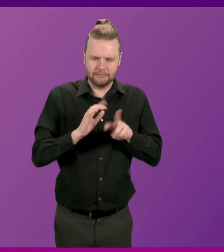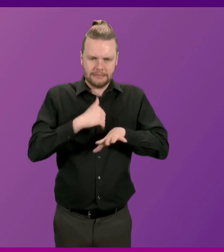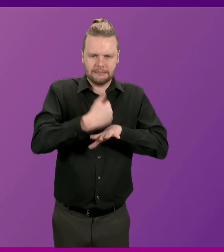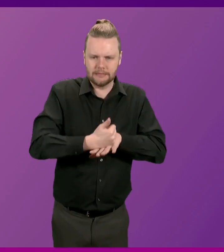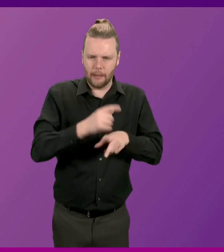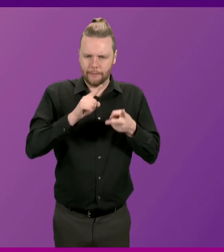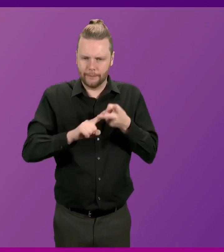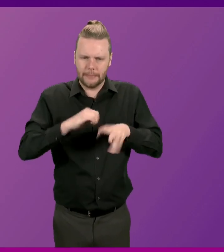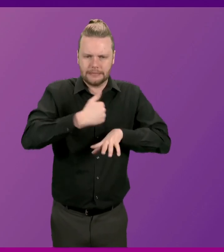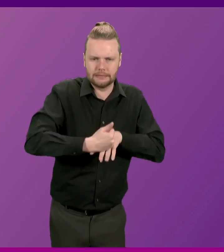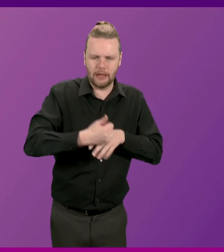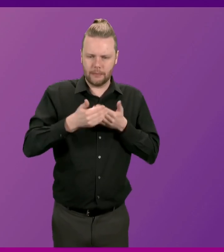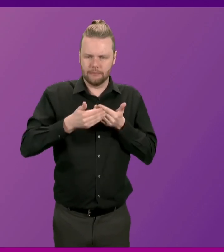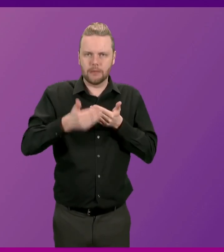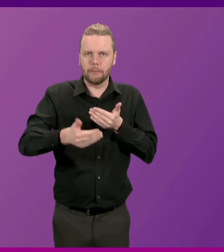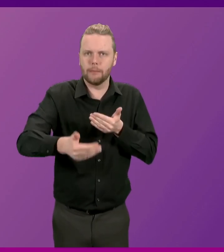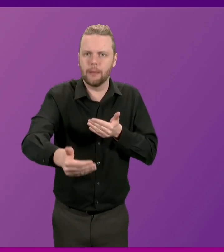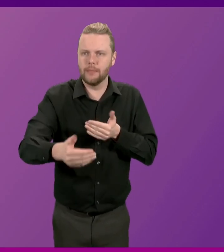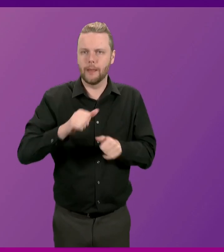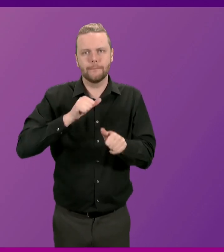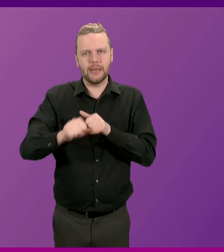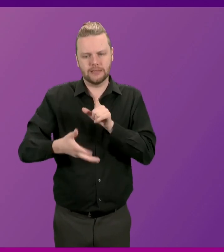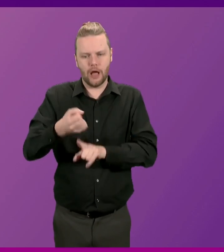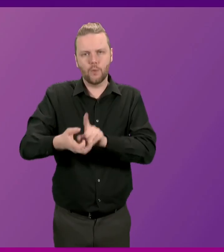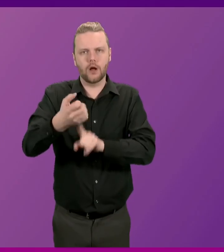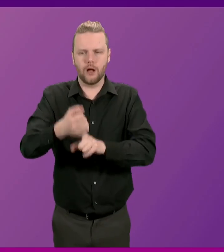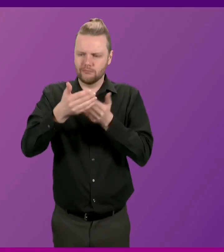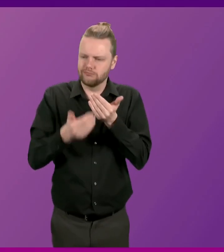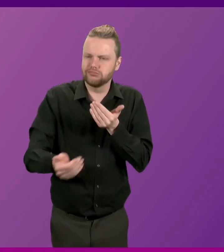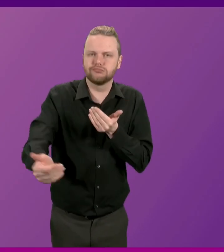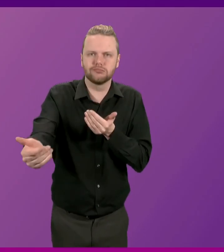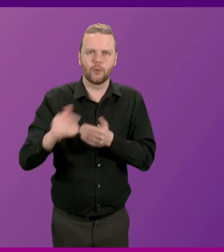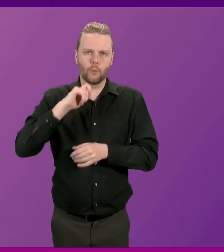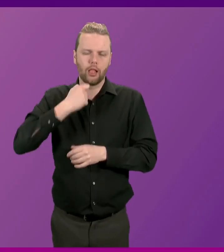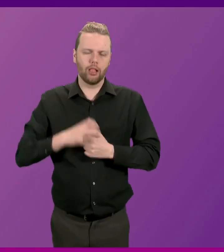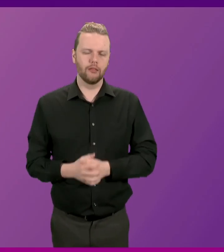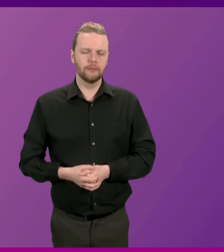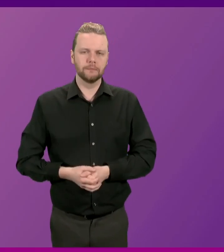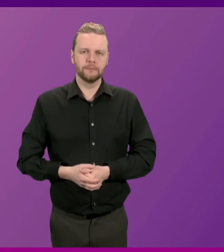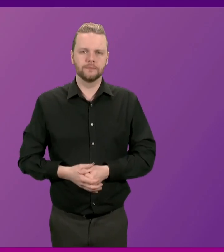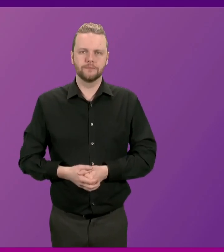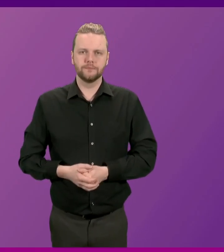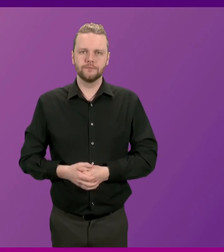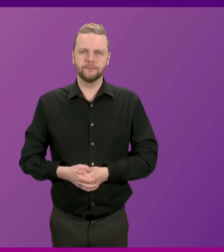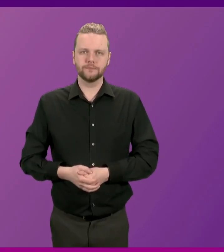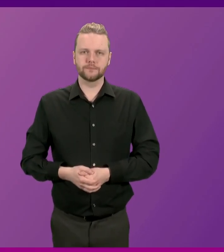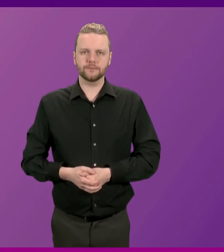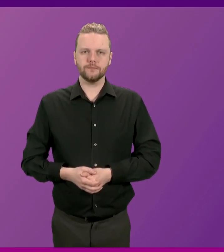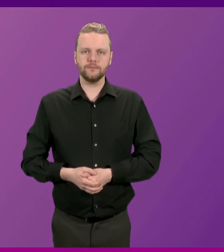place which will lead to better outcomes for everybody in the long game, in the long run. Do